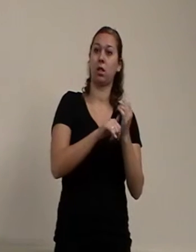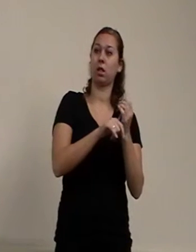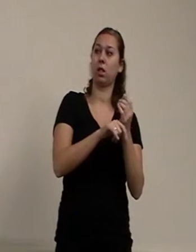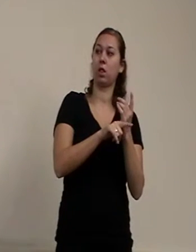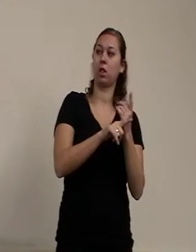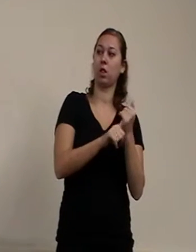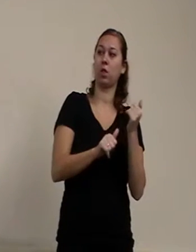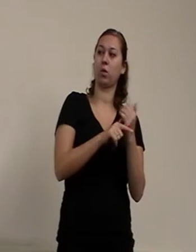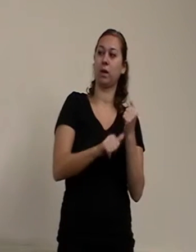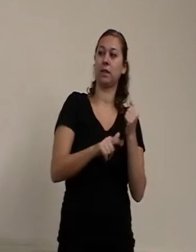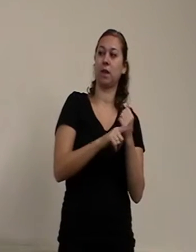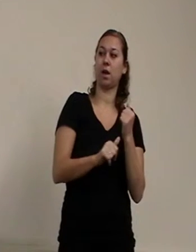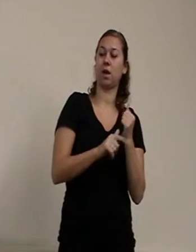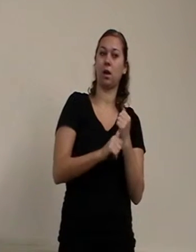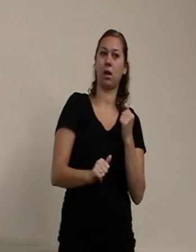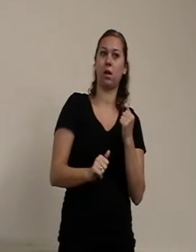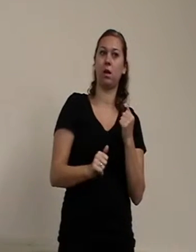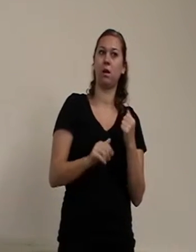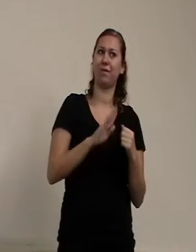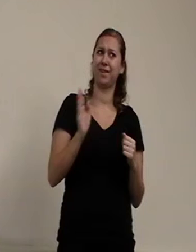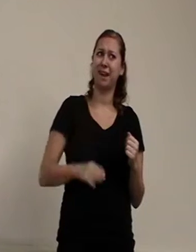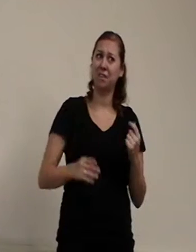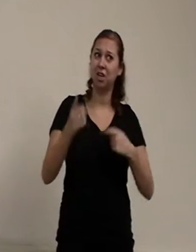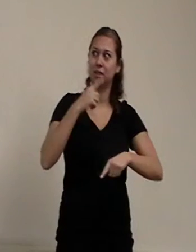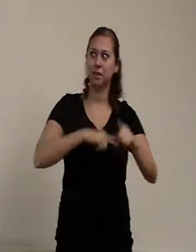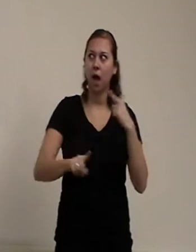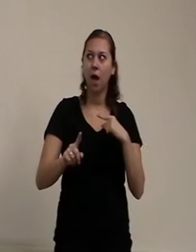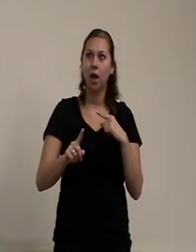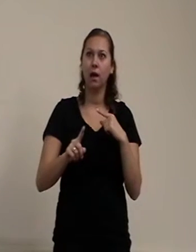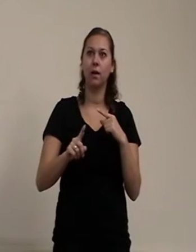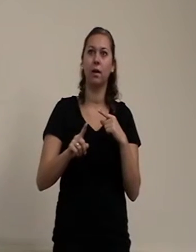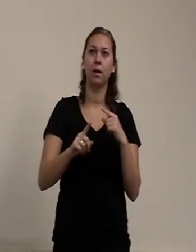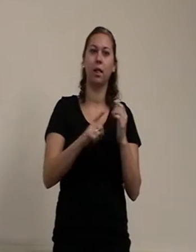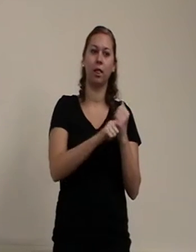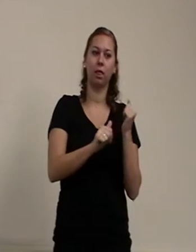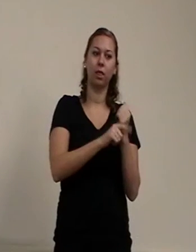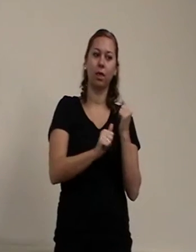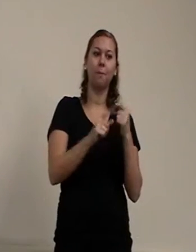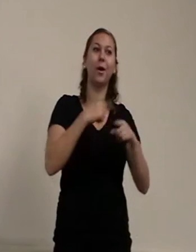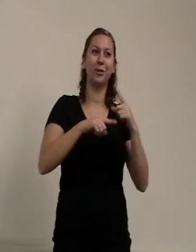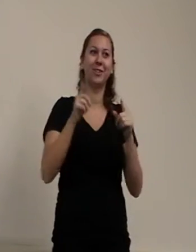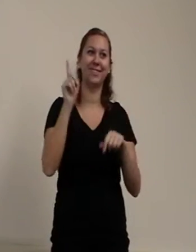okay? You would never actually sign this, you would sign Louisiana. So same idea, they have their signs, right?